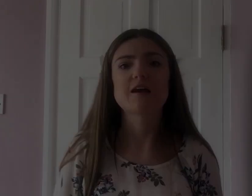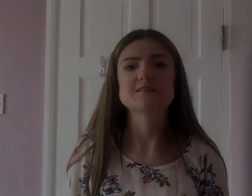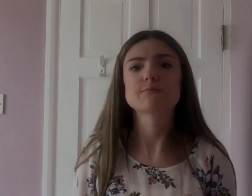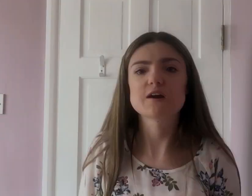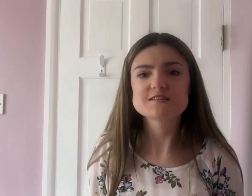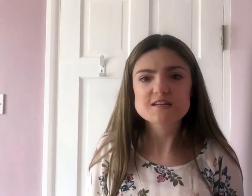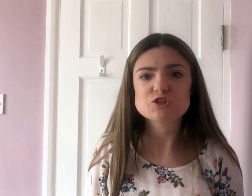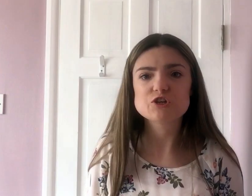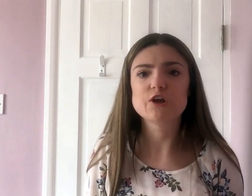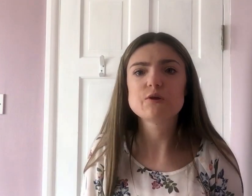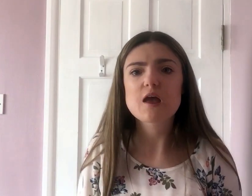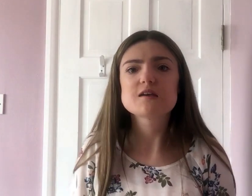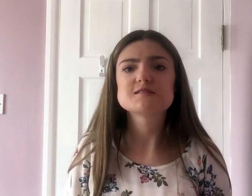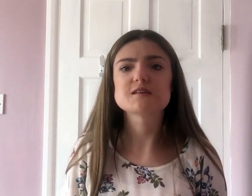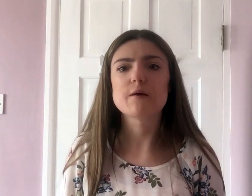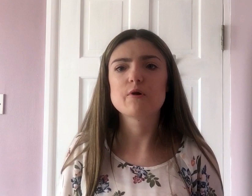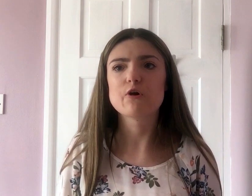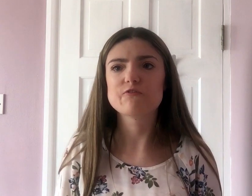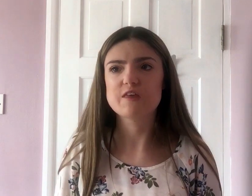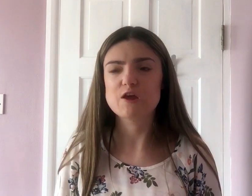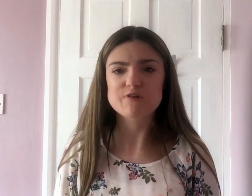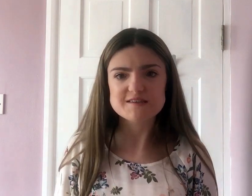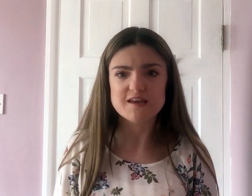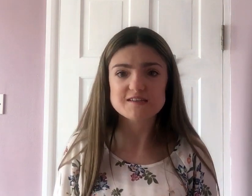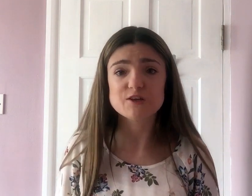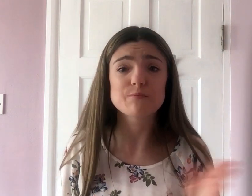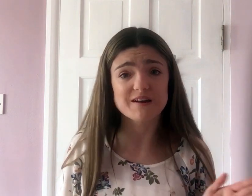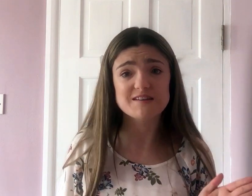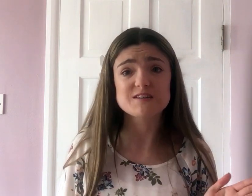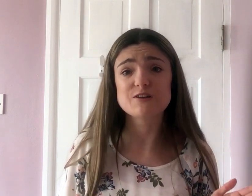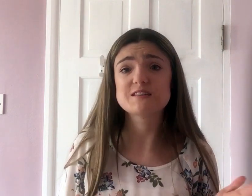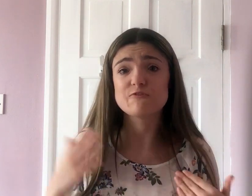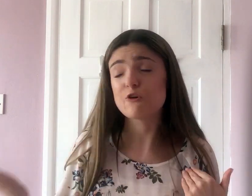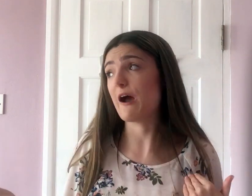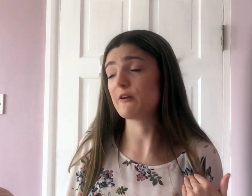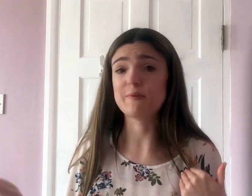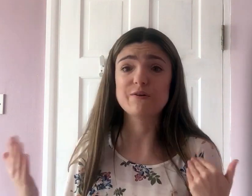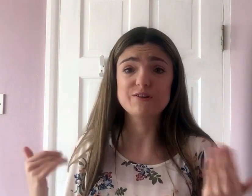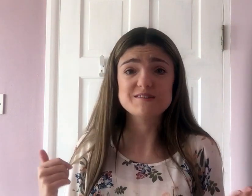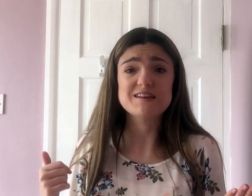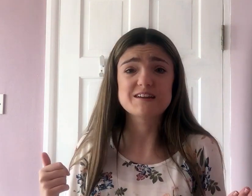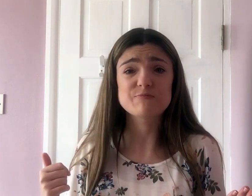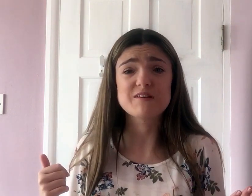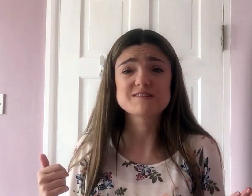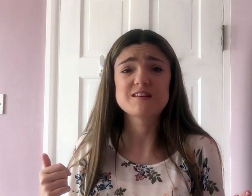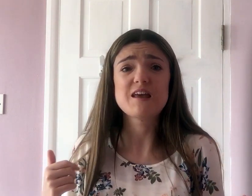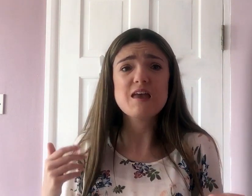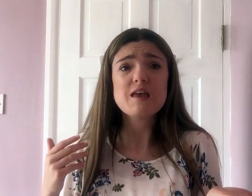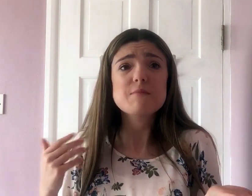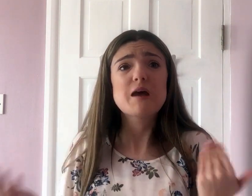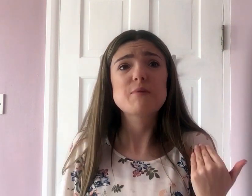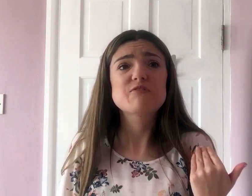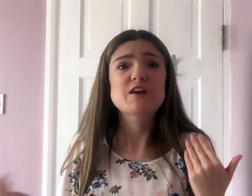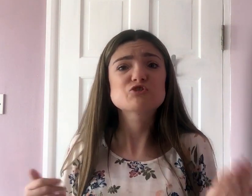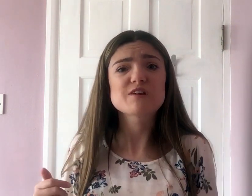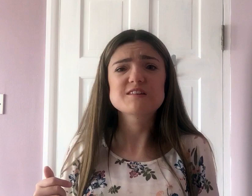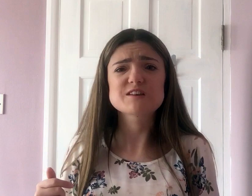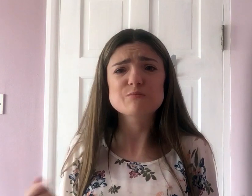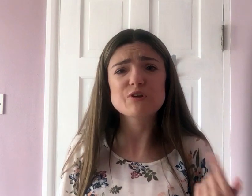Okay, so I'm going to teach you some of the greetings that you might need to use if you're out and about and you see a deaf person. Maybe if they're struggling to